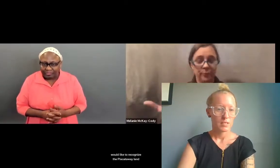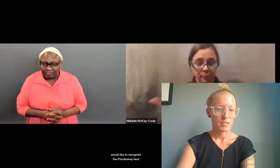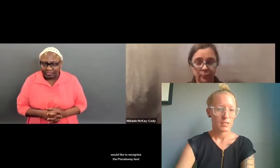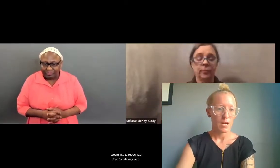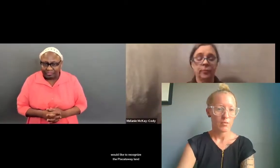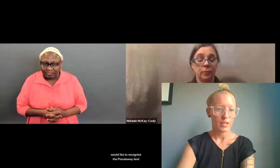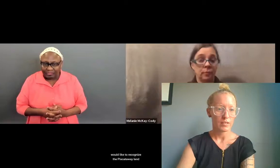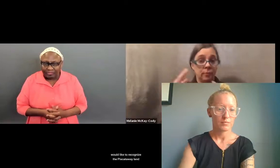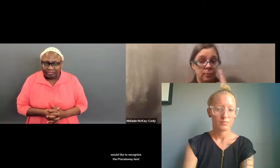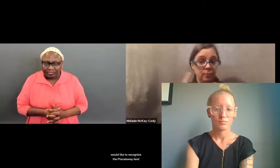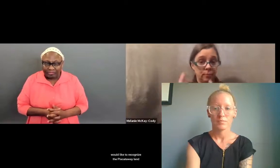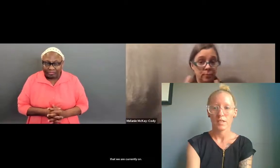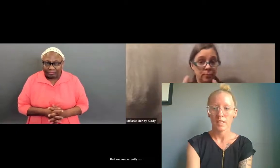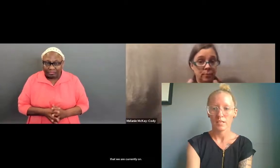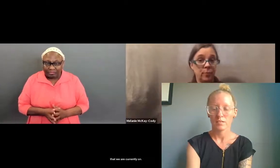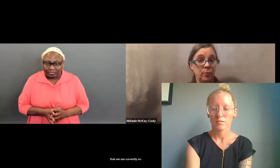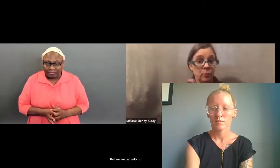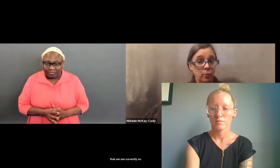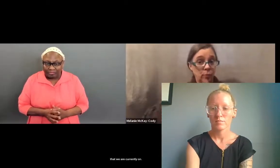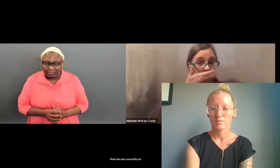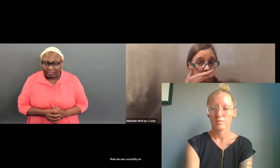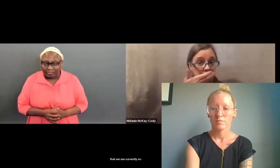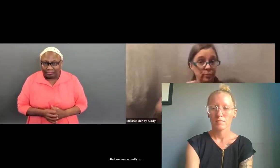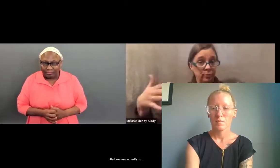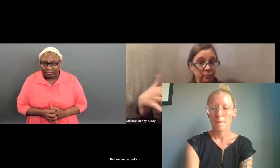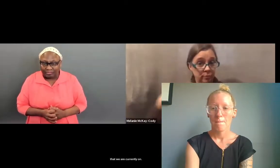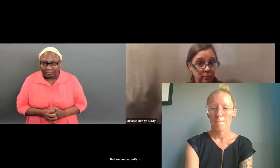the Piscataway land